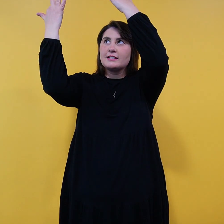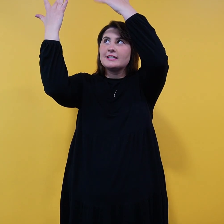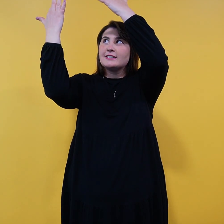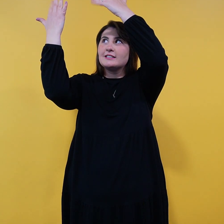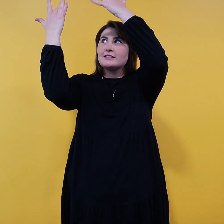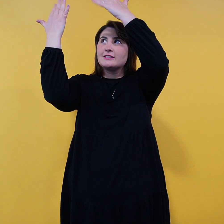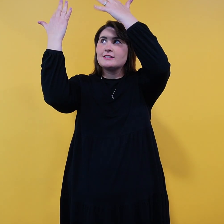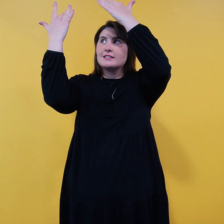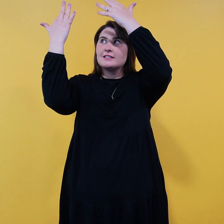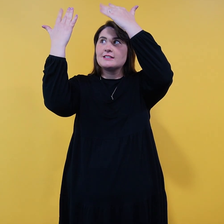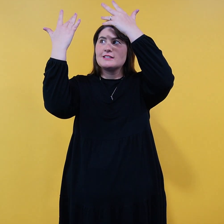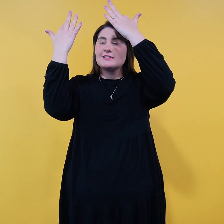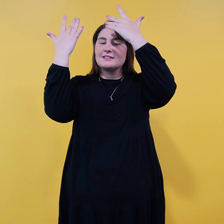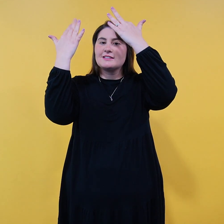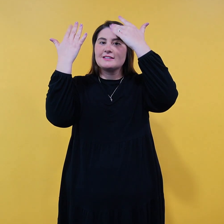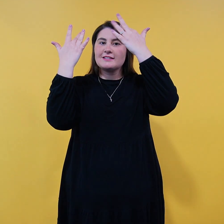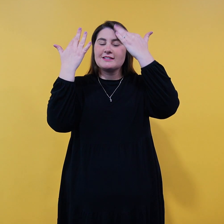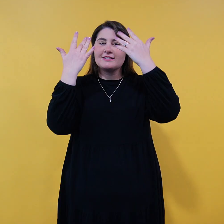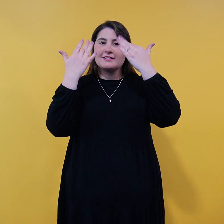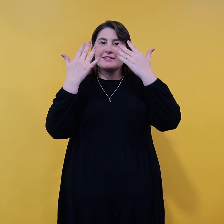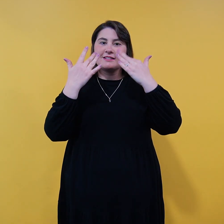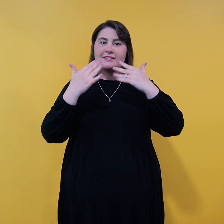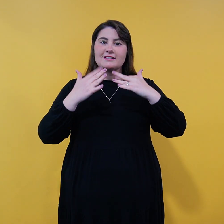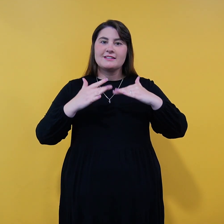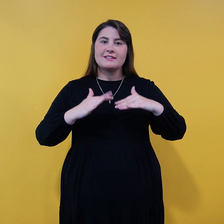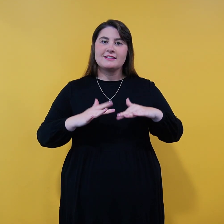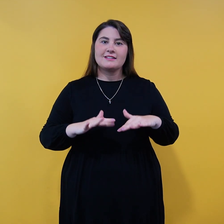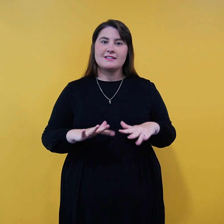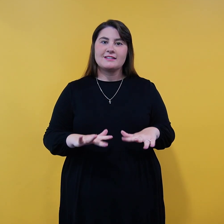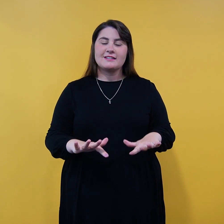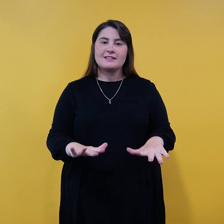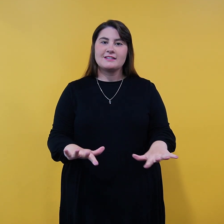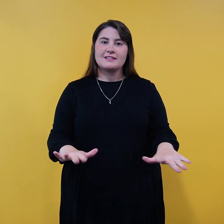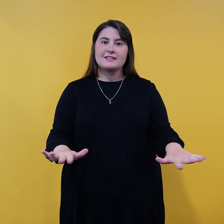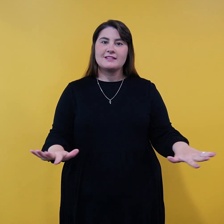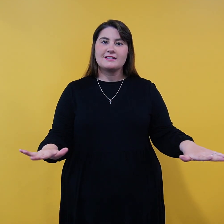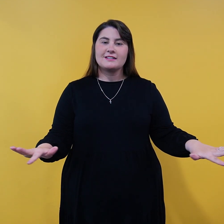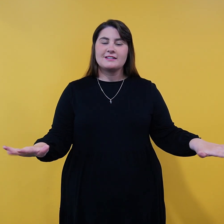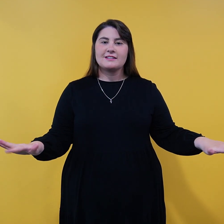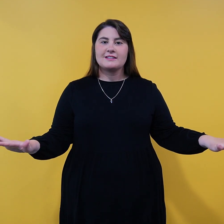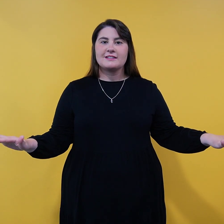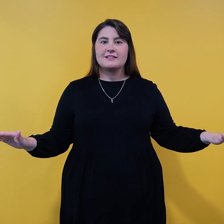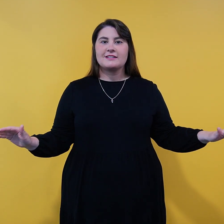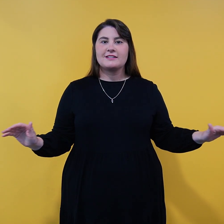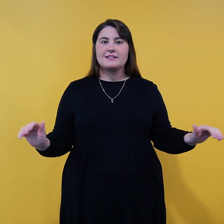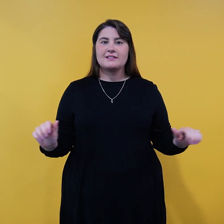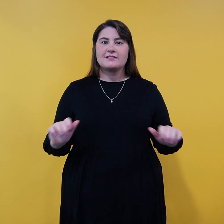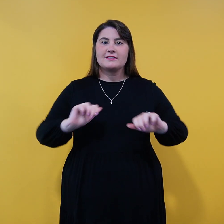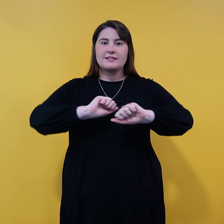Glory stream from heaven above.